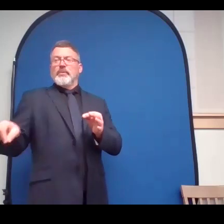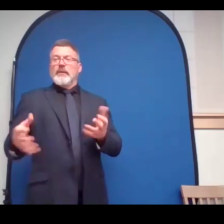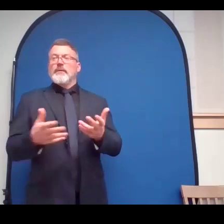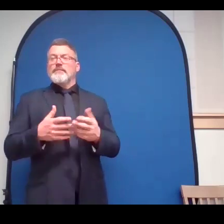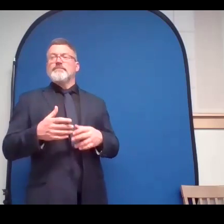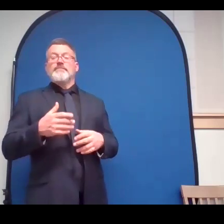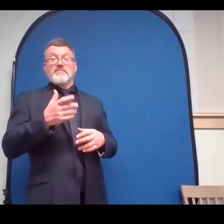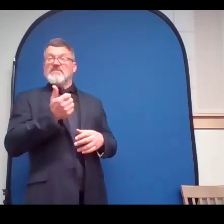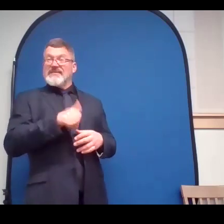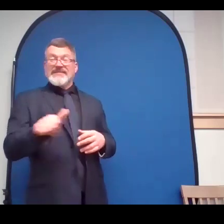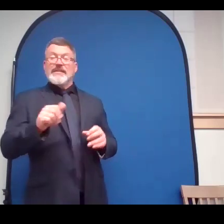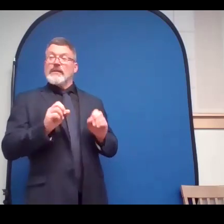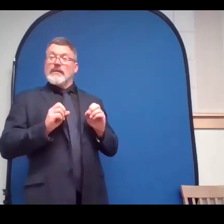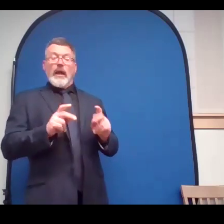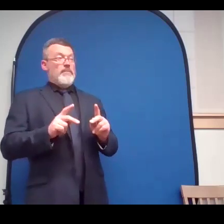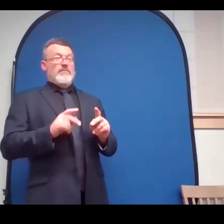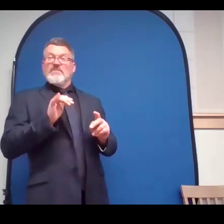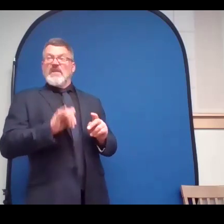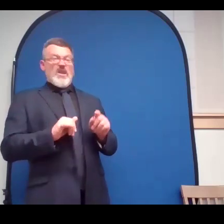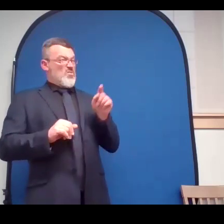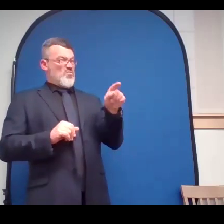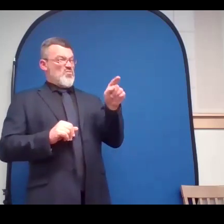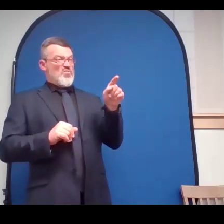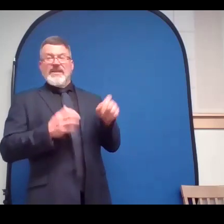his engagement with unit members